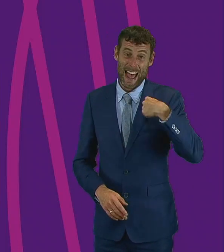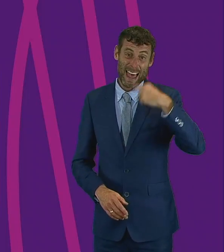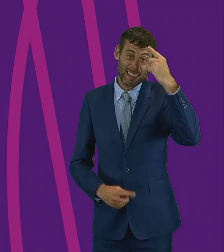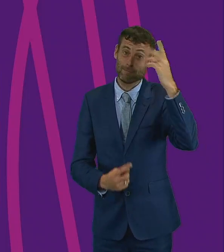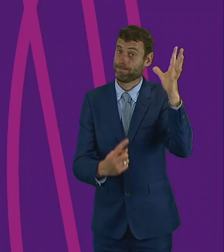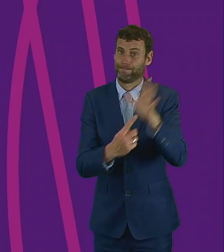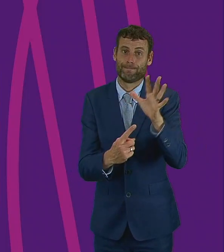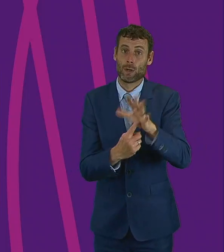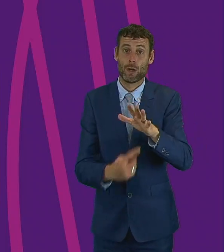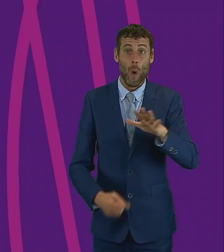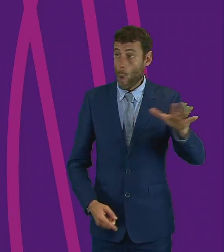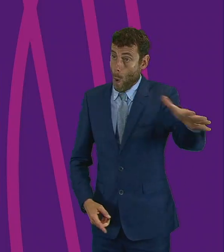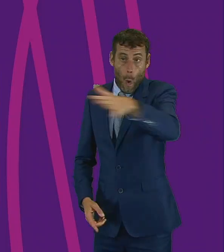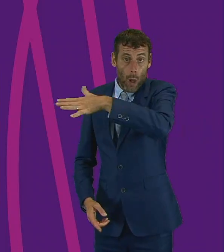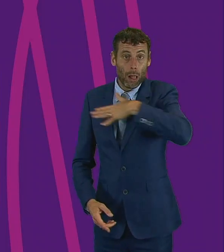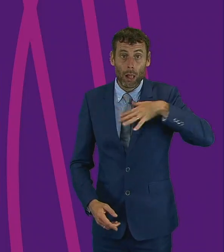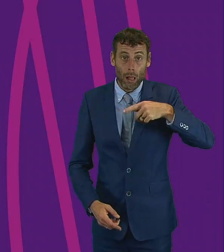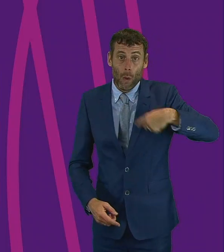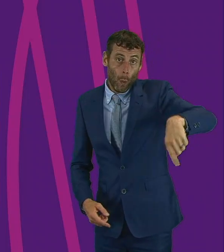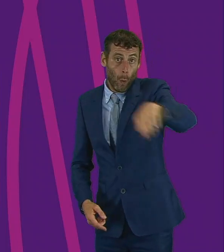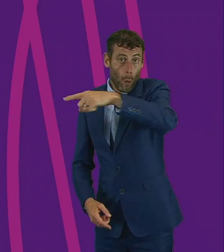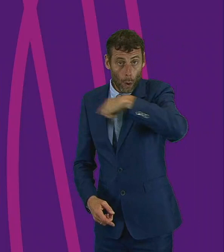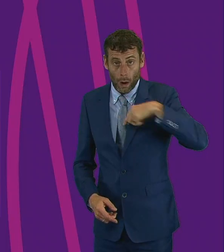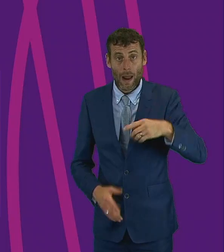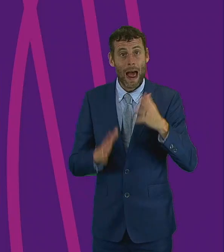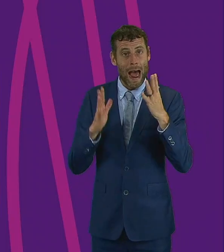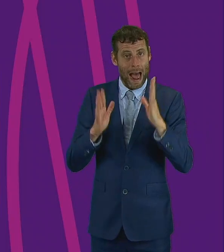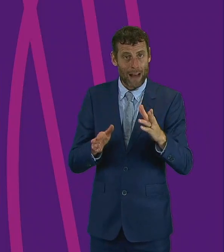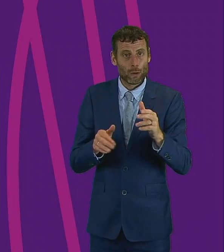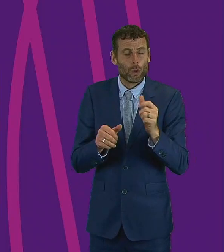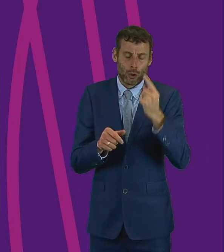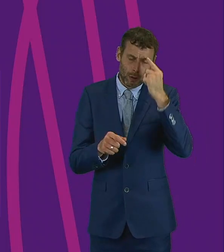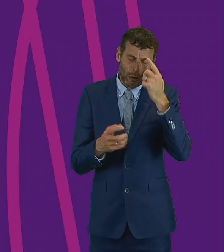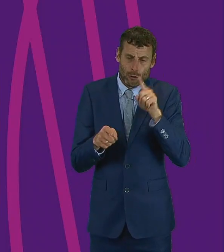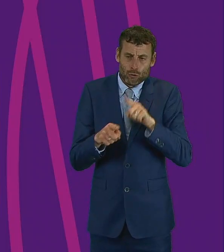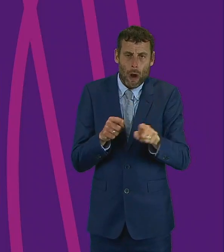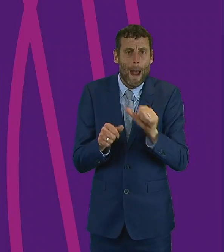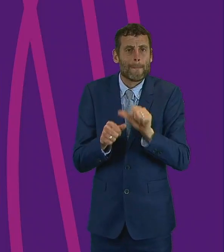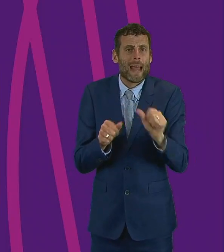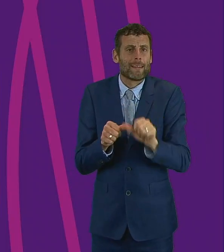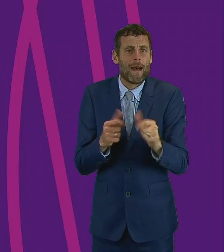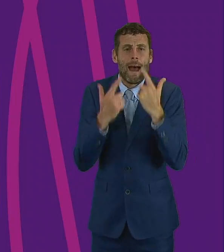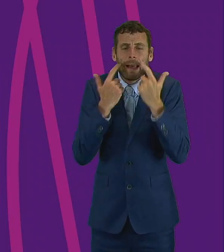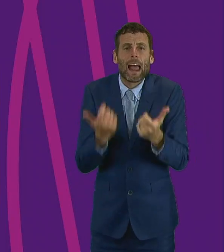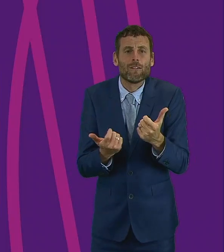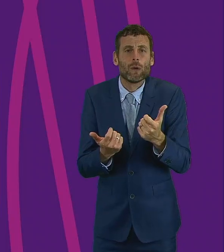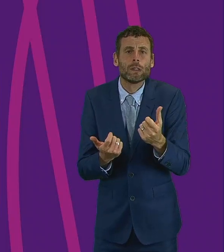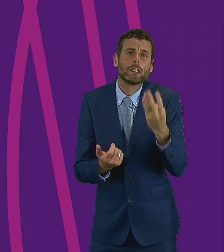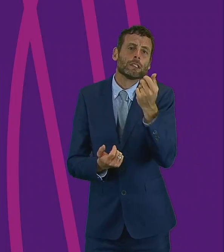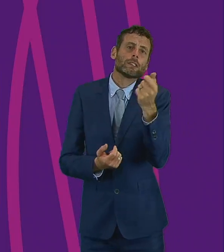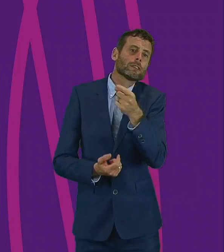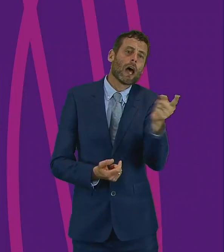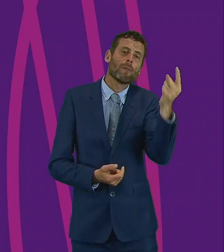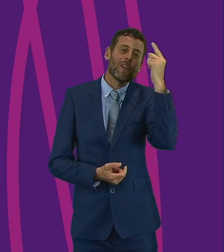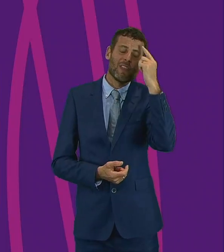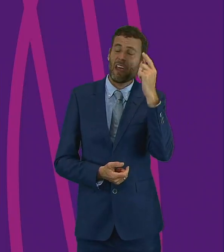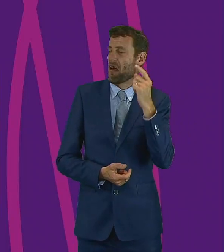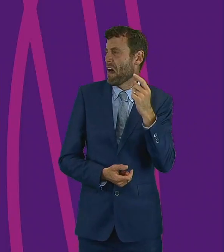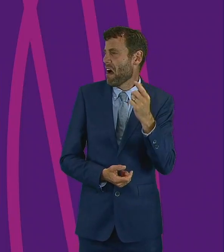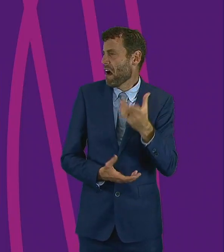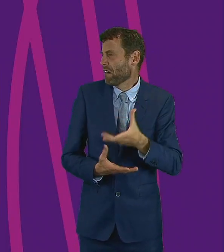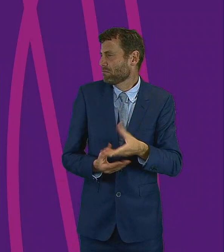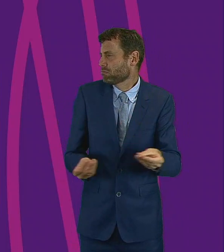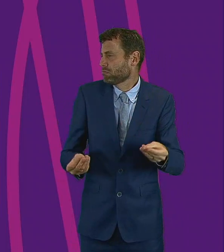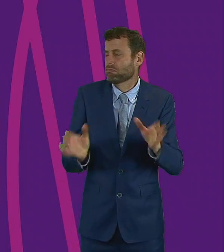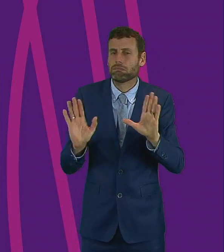our jobs maybe just a bit better, because we're all perhaps thinking it's over and not being as stringent, and I think it's a moment